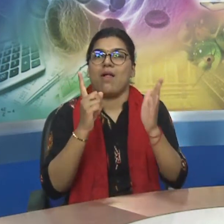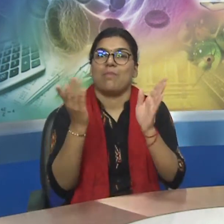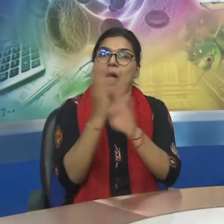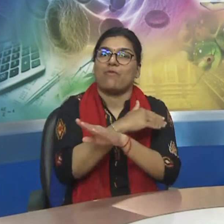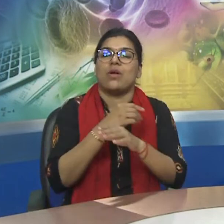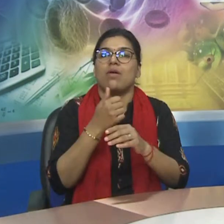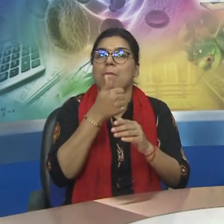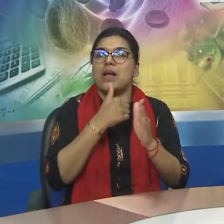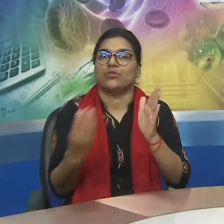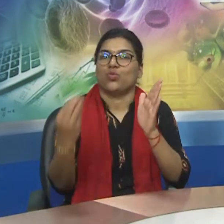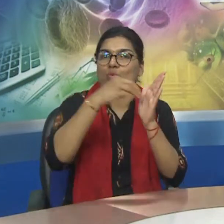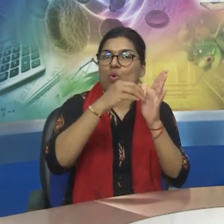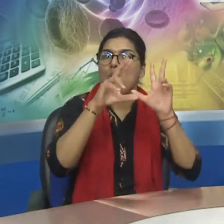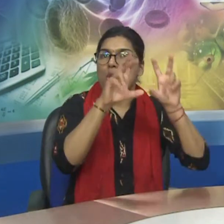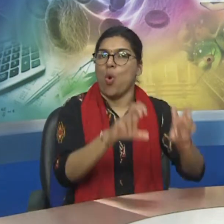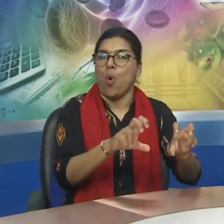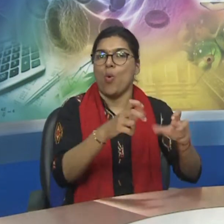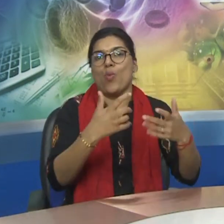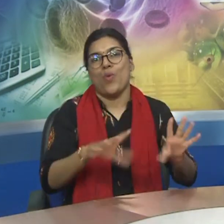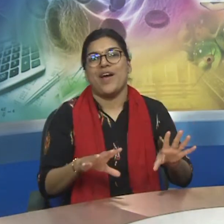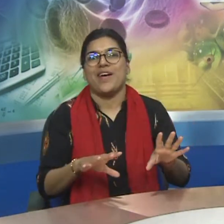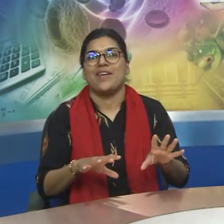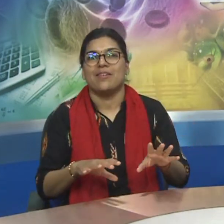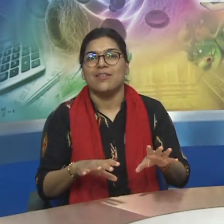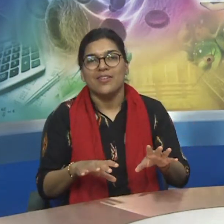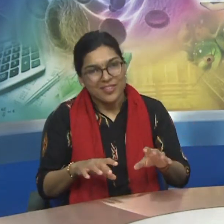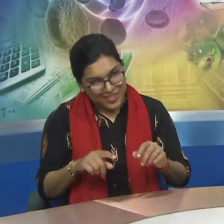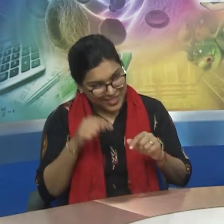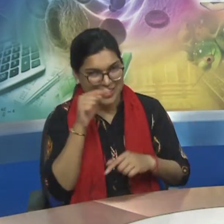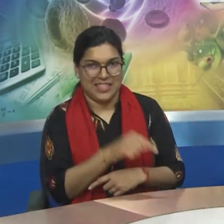that your content is protected.